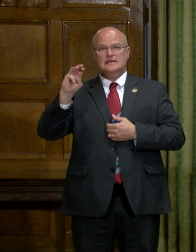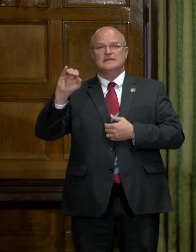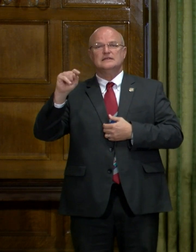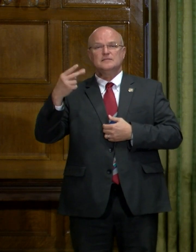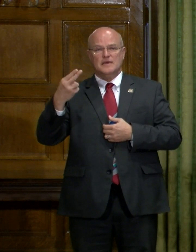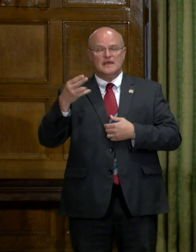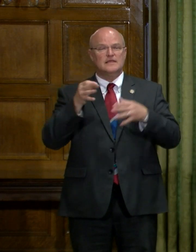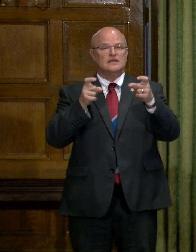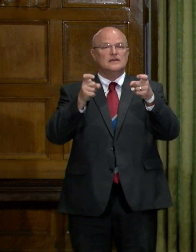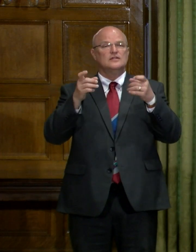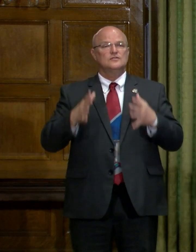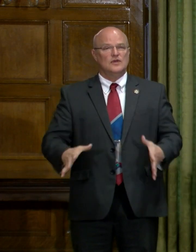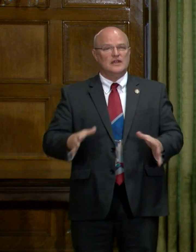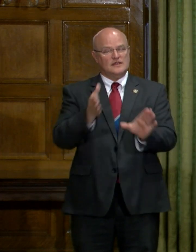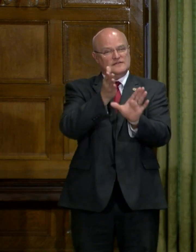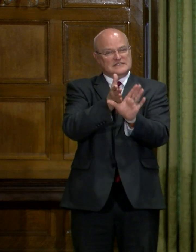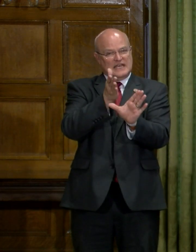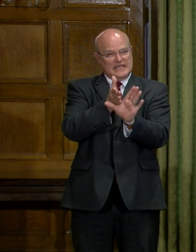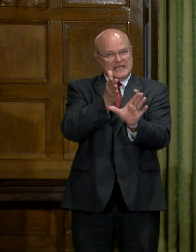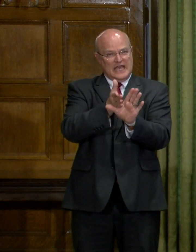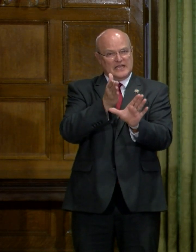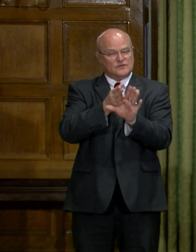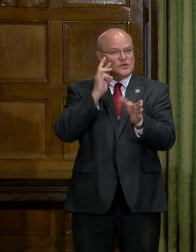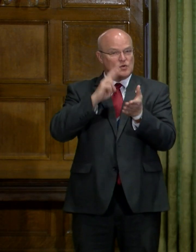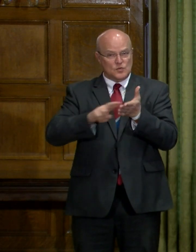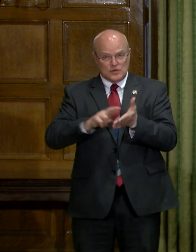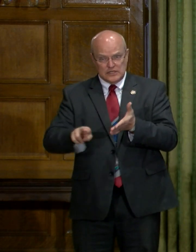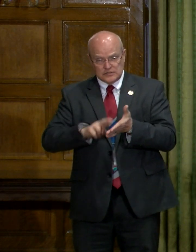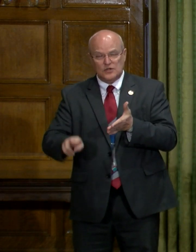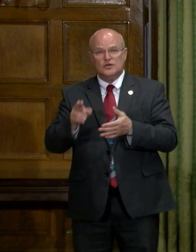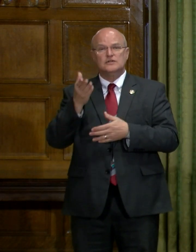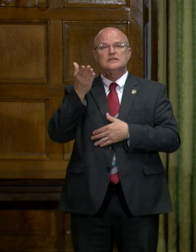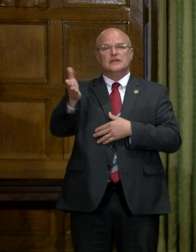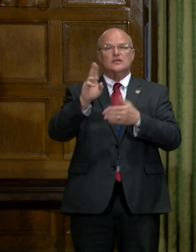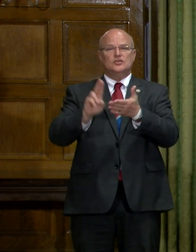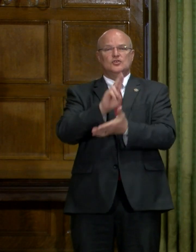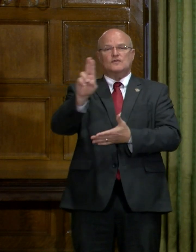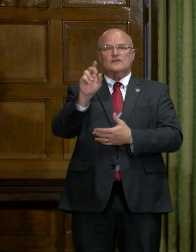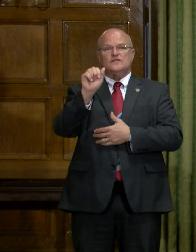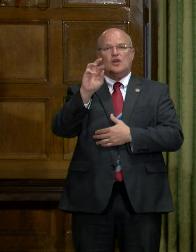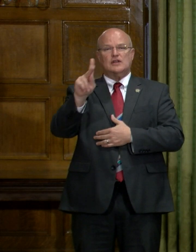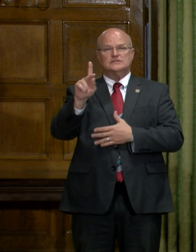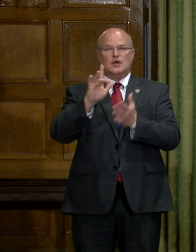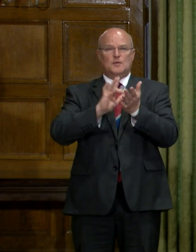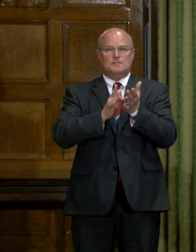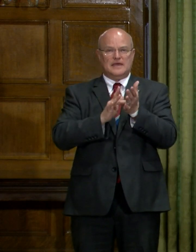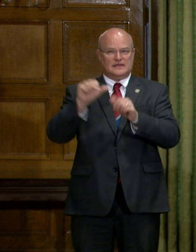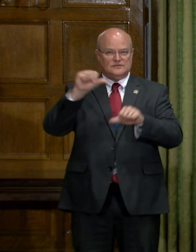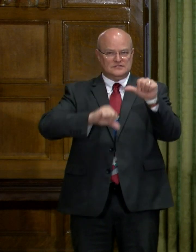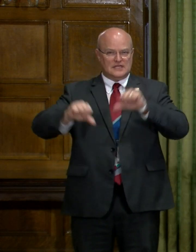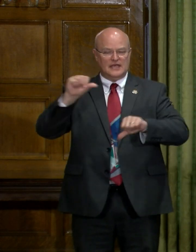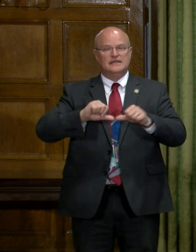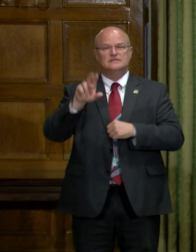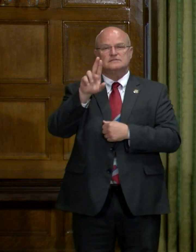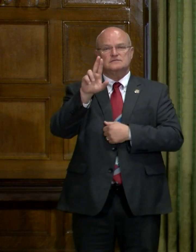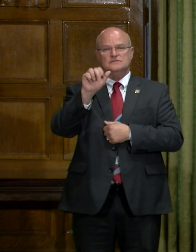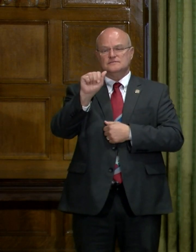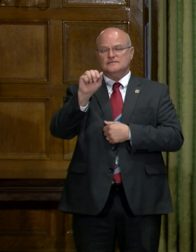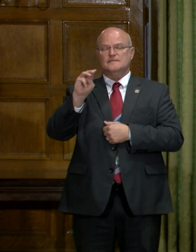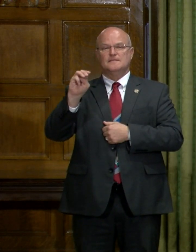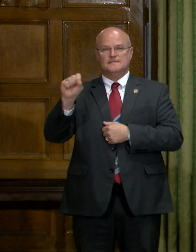the Director of Psychiatric Research at the University of Arkansas Medical Sciences, and